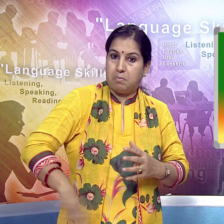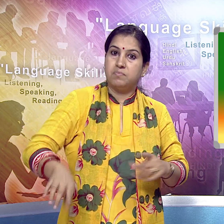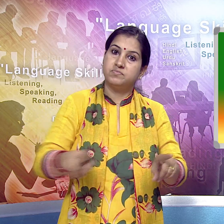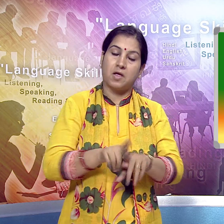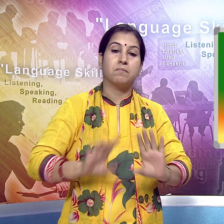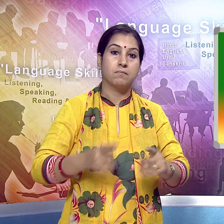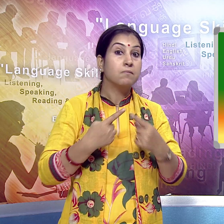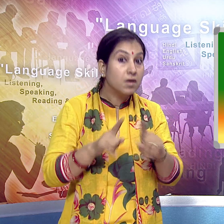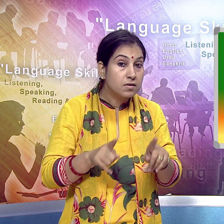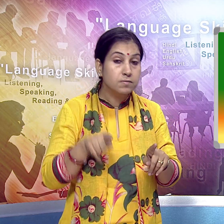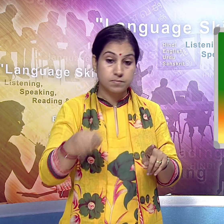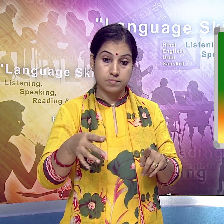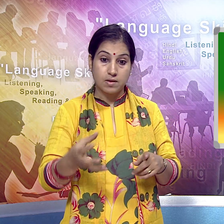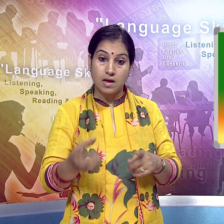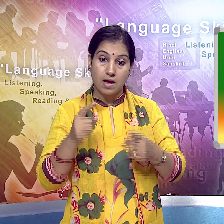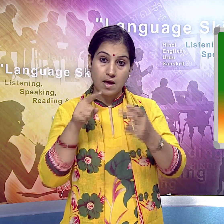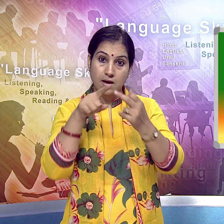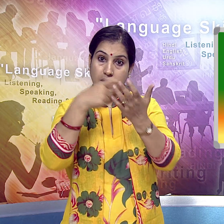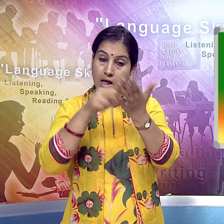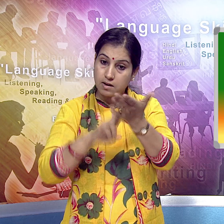But if you eat the iron with the vitamin C